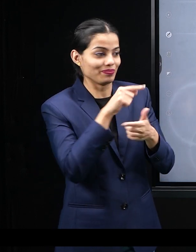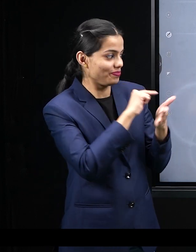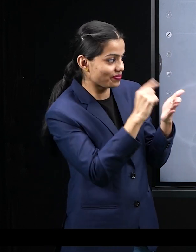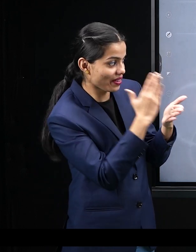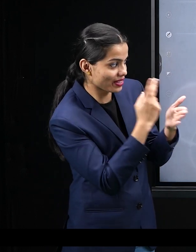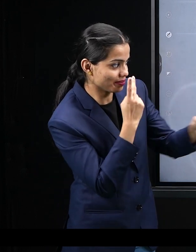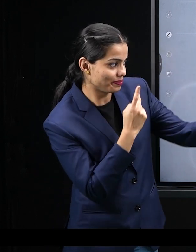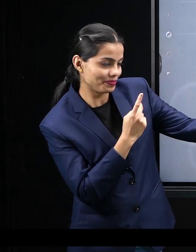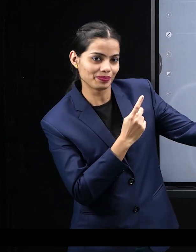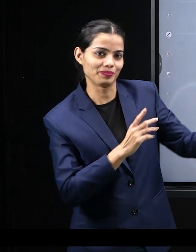AC.